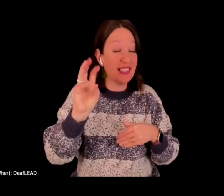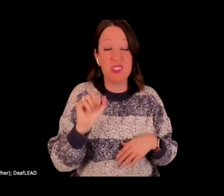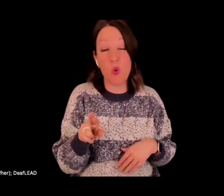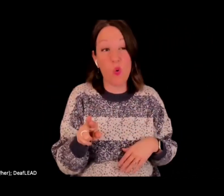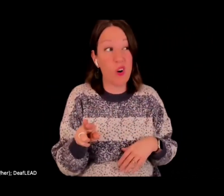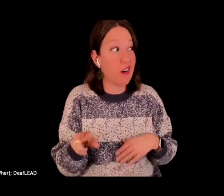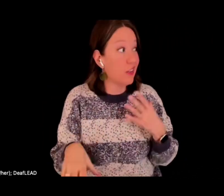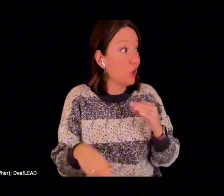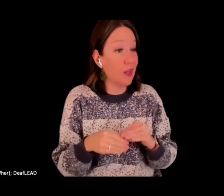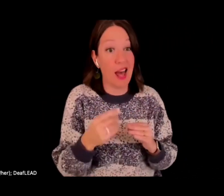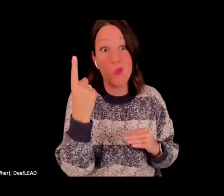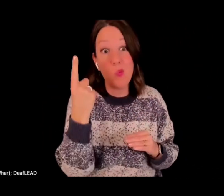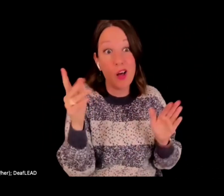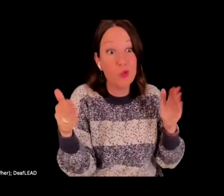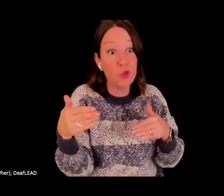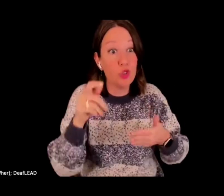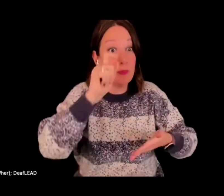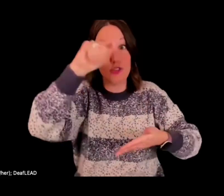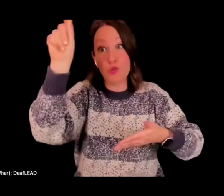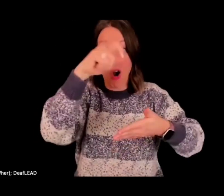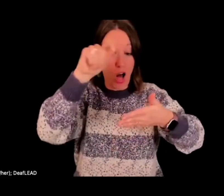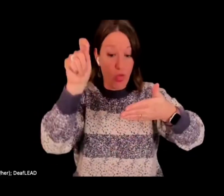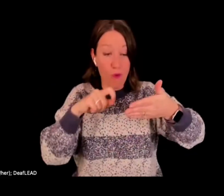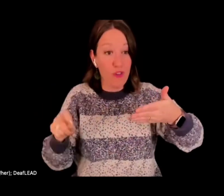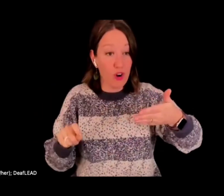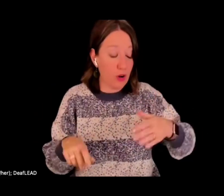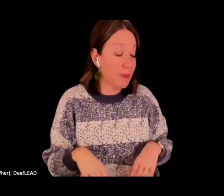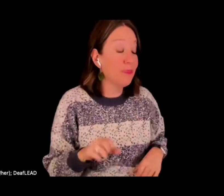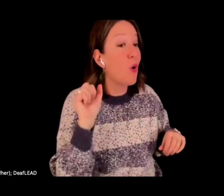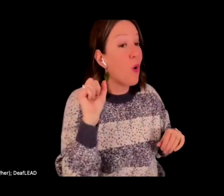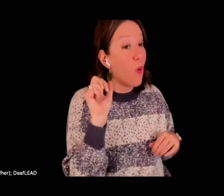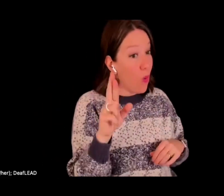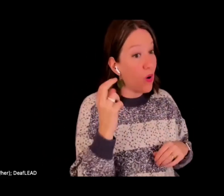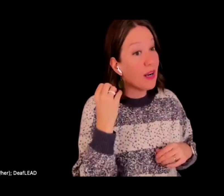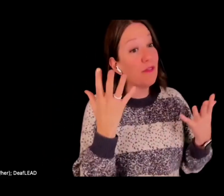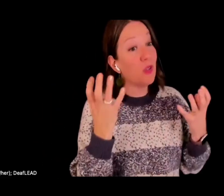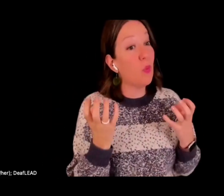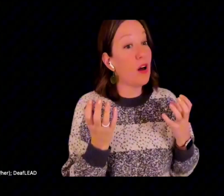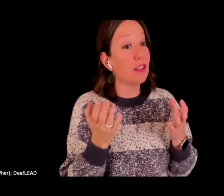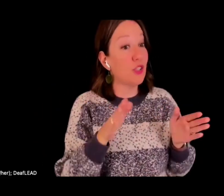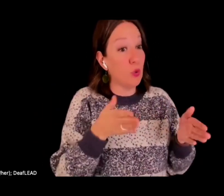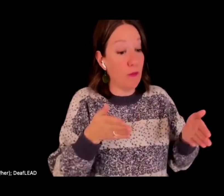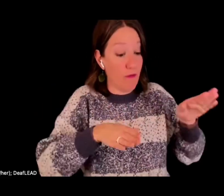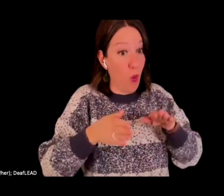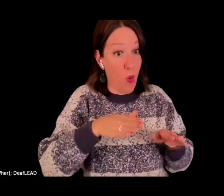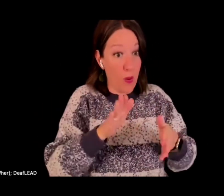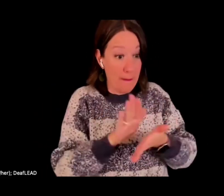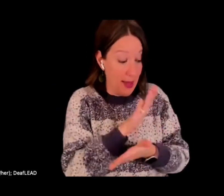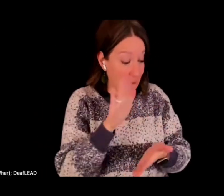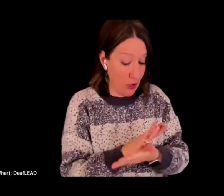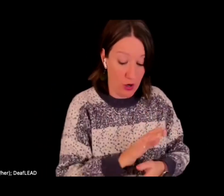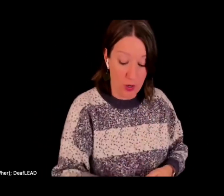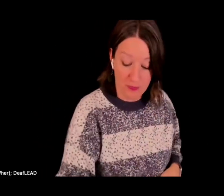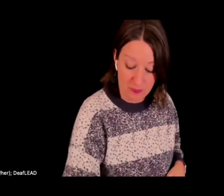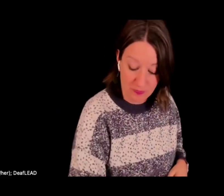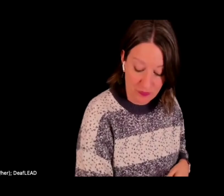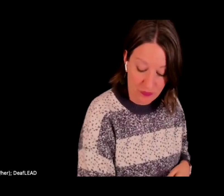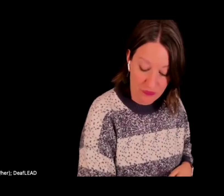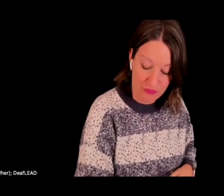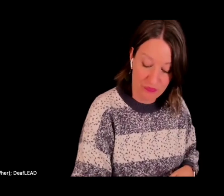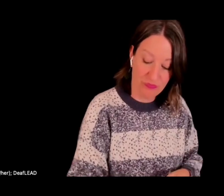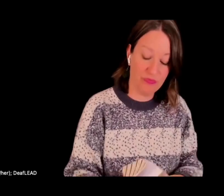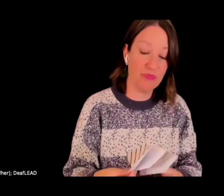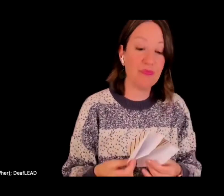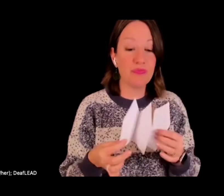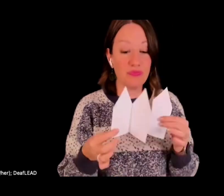So maybe it could be in individual rooms or 6 rooms altogether, and each one, or you could draw all over the house if you'd like.